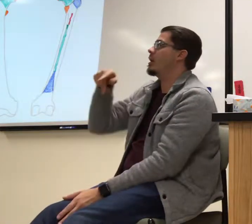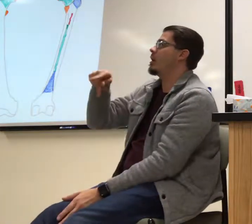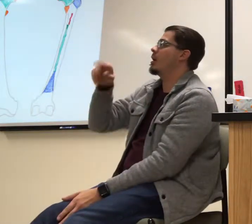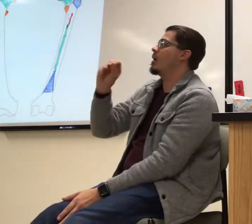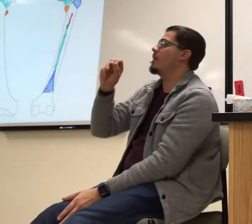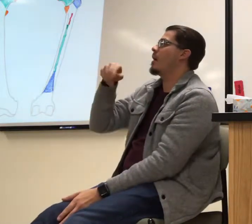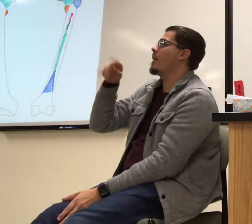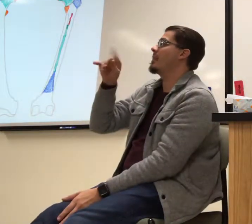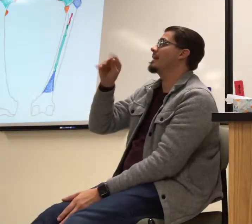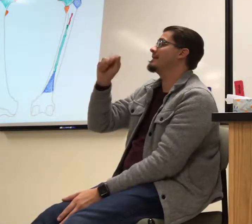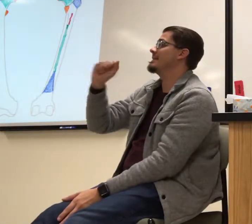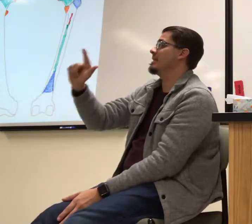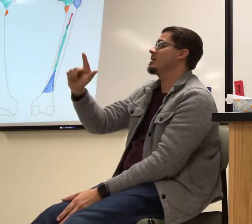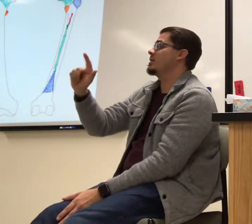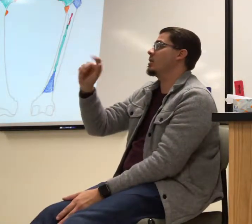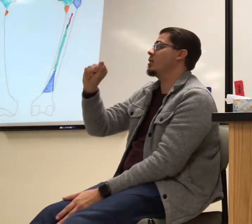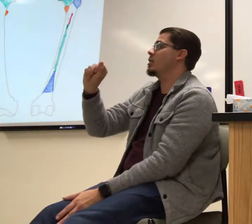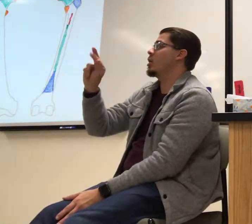Popliteal artery.